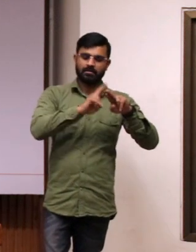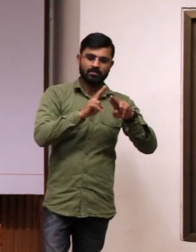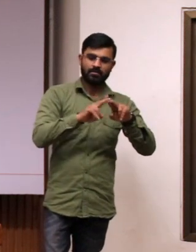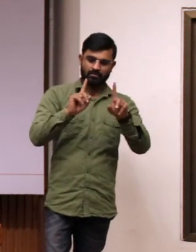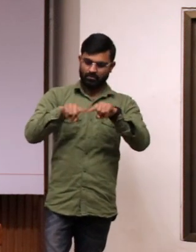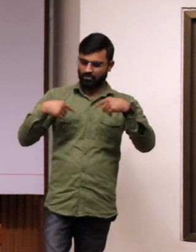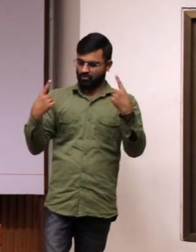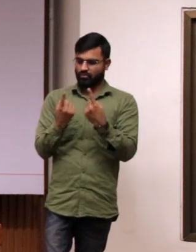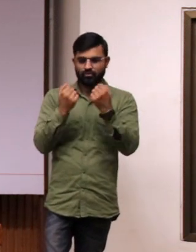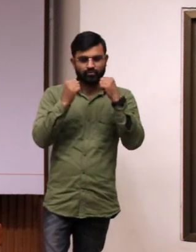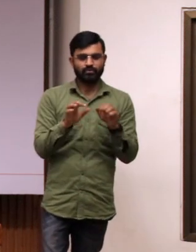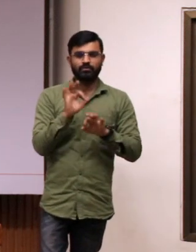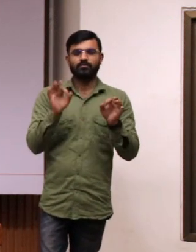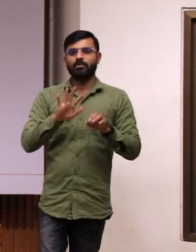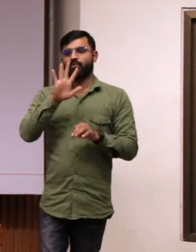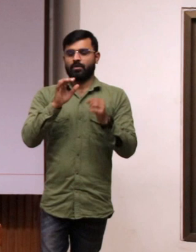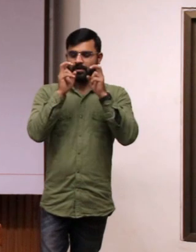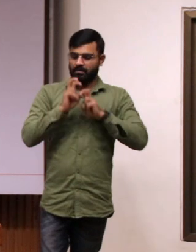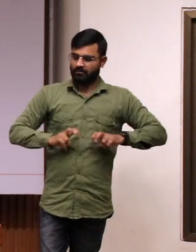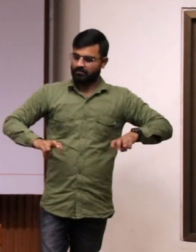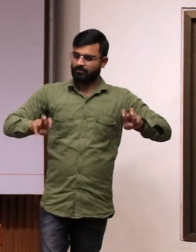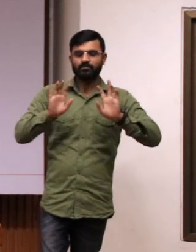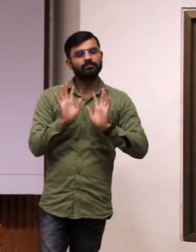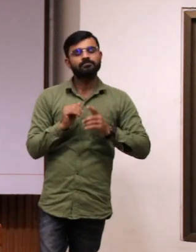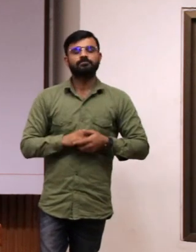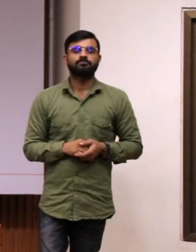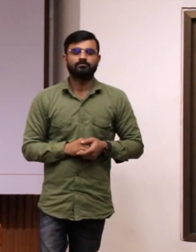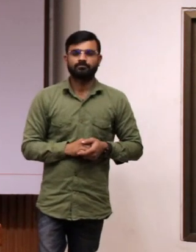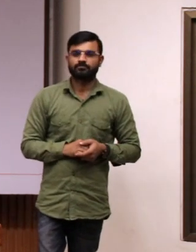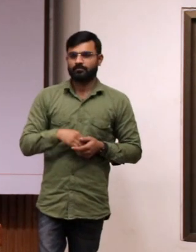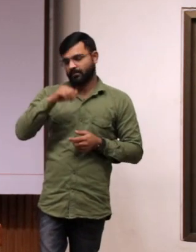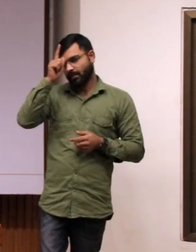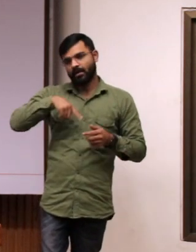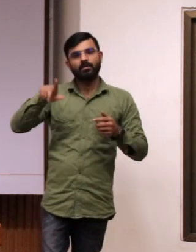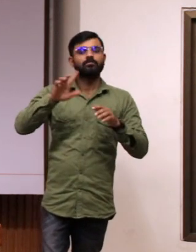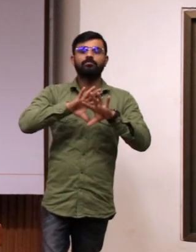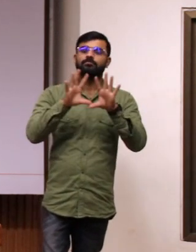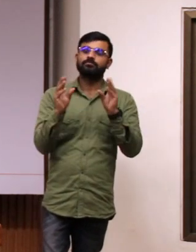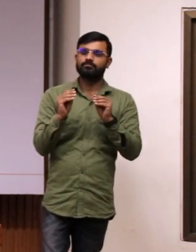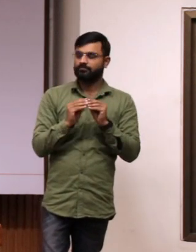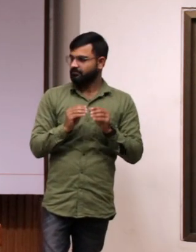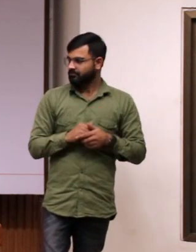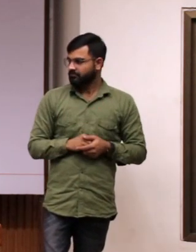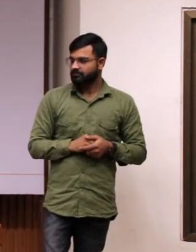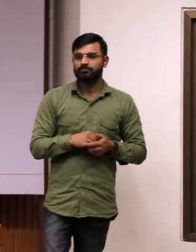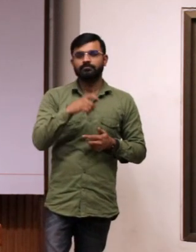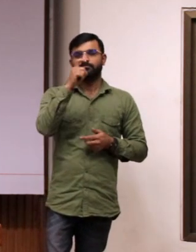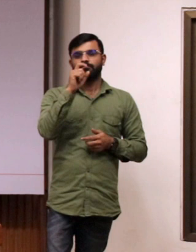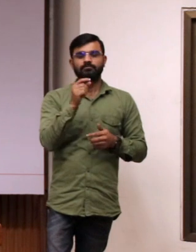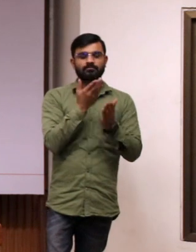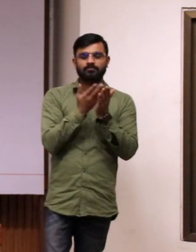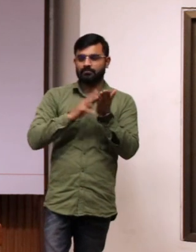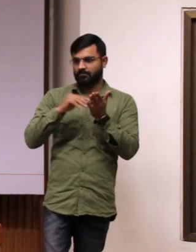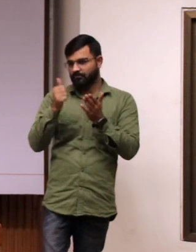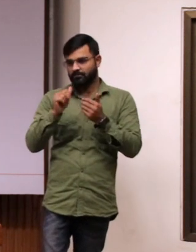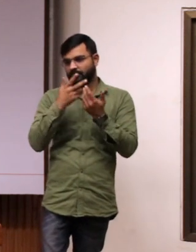room to sit there. There were only 5 seats available, all India basis. And there were 70 faculty members from